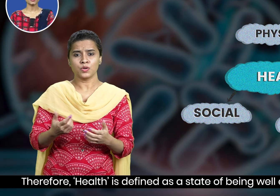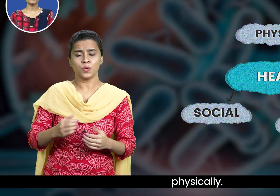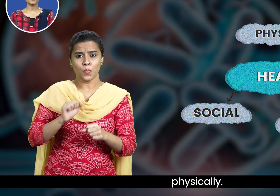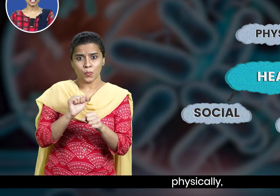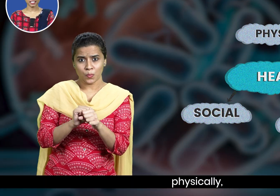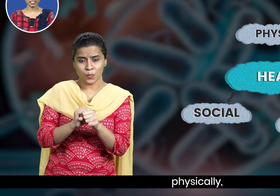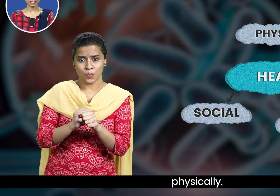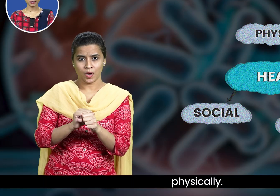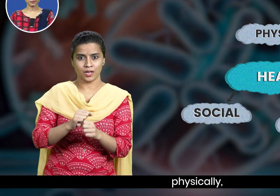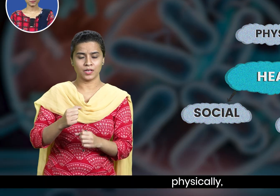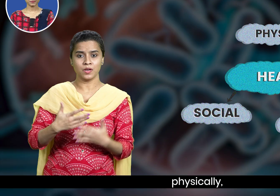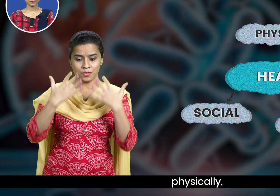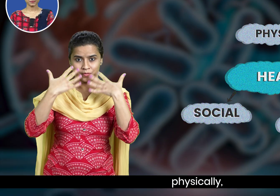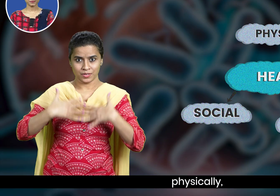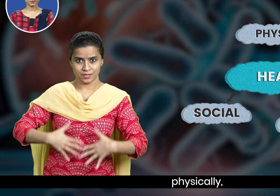function physically,